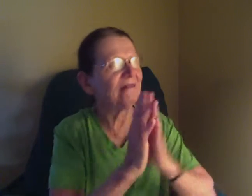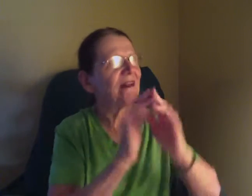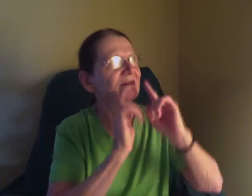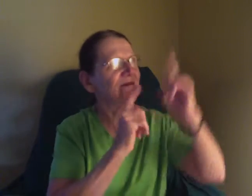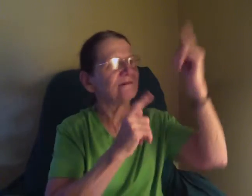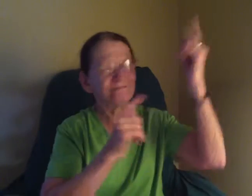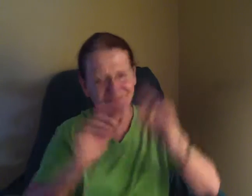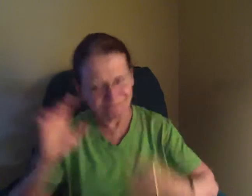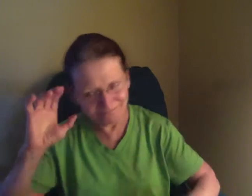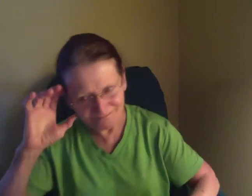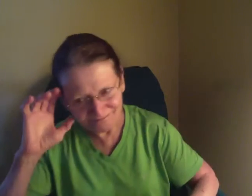a and